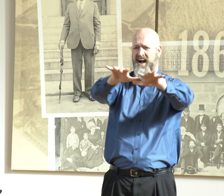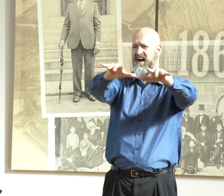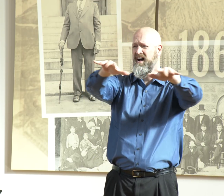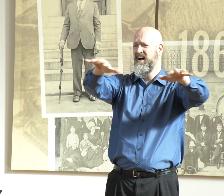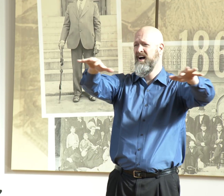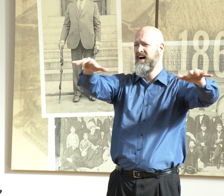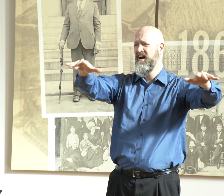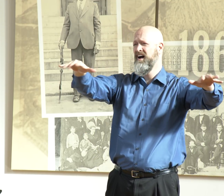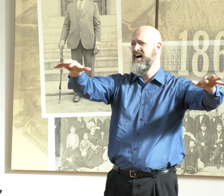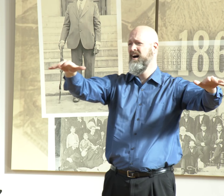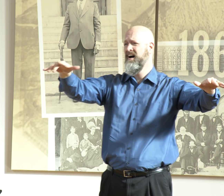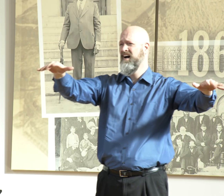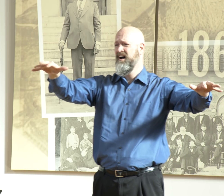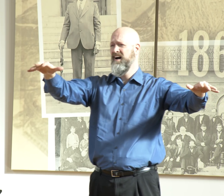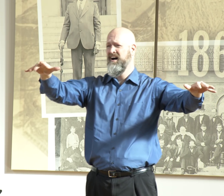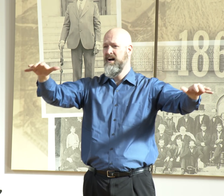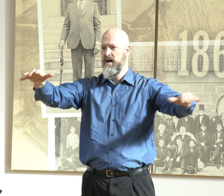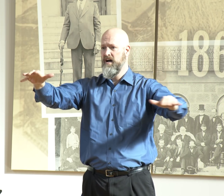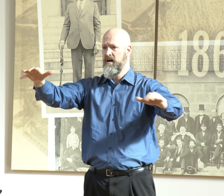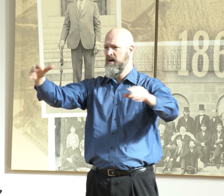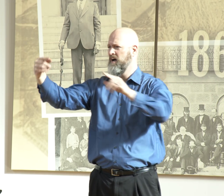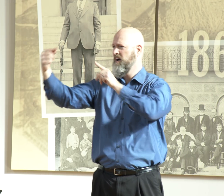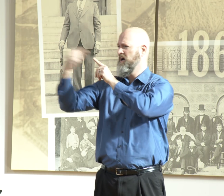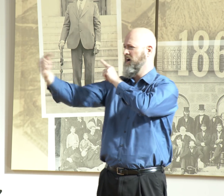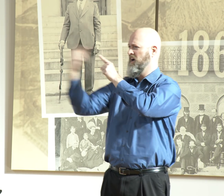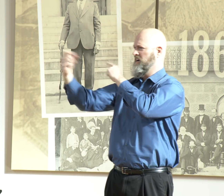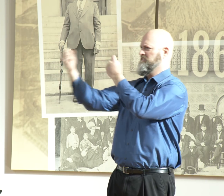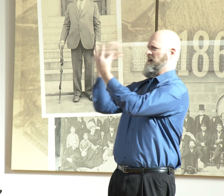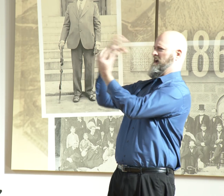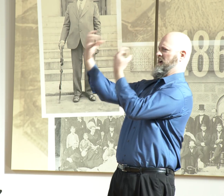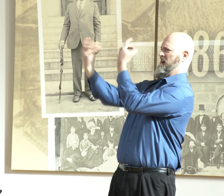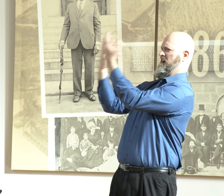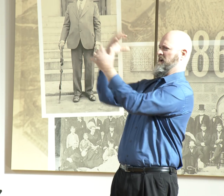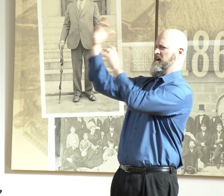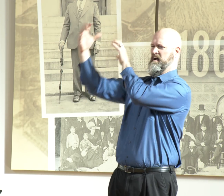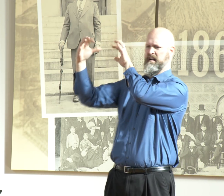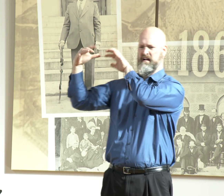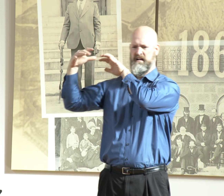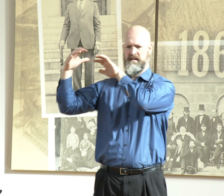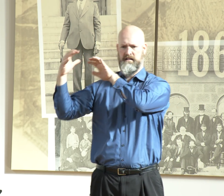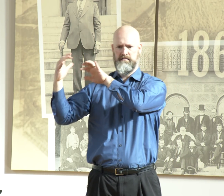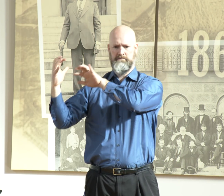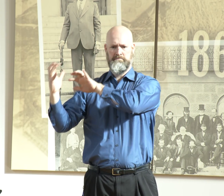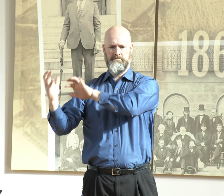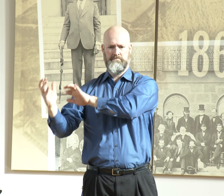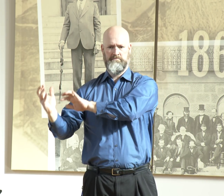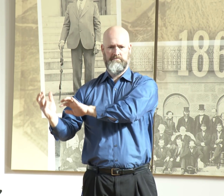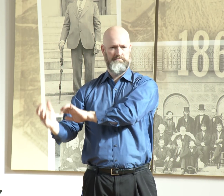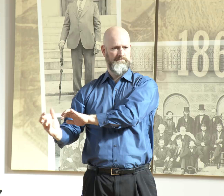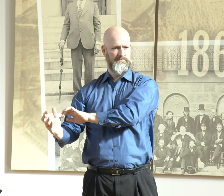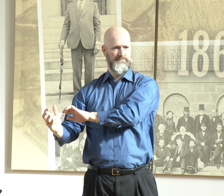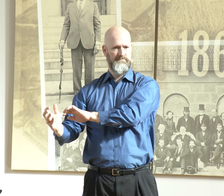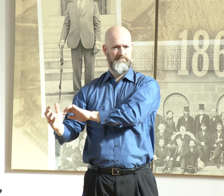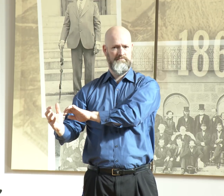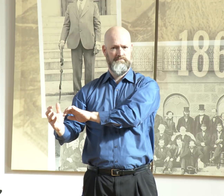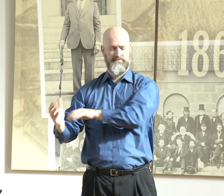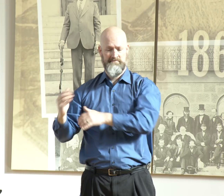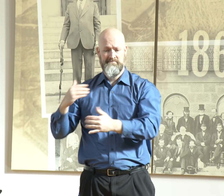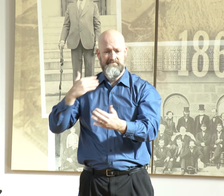for thou art with me, thy rod and thy staff comfort me. Thou preparest a table for me in the